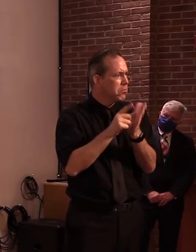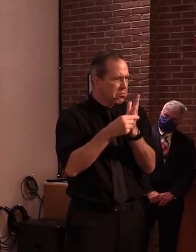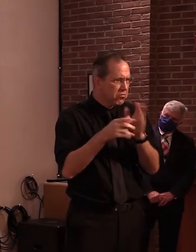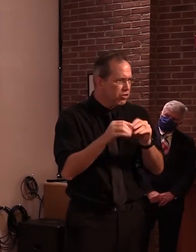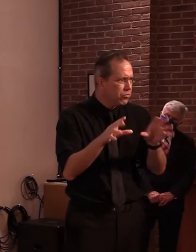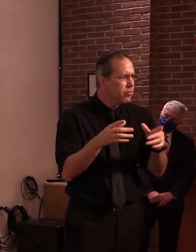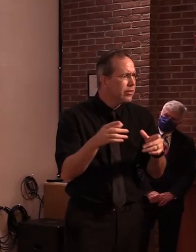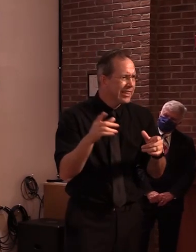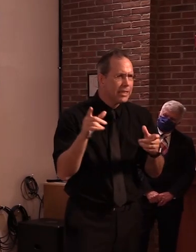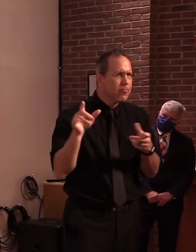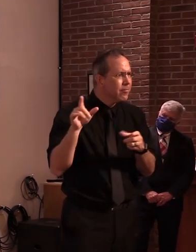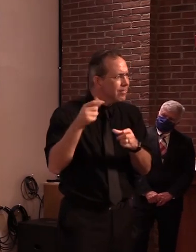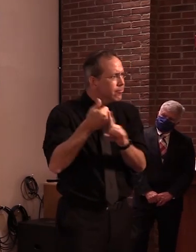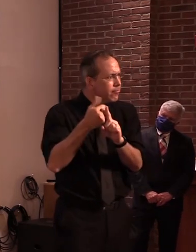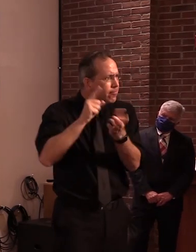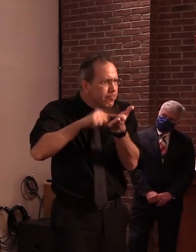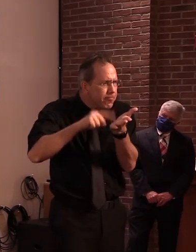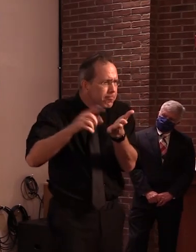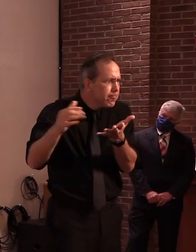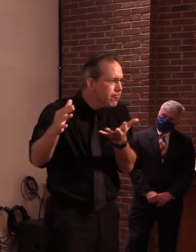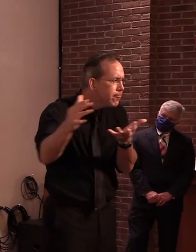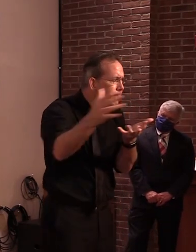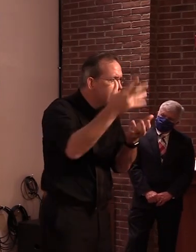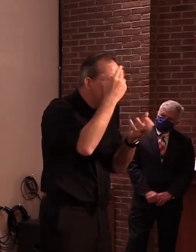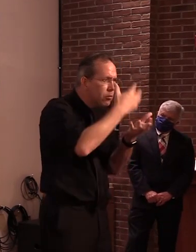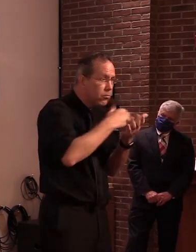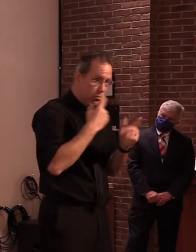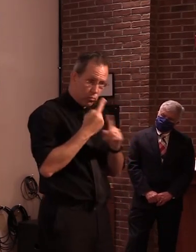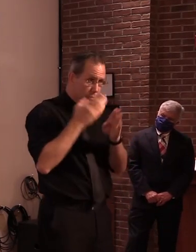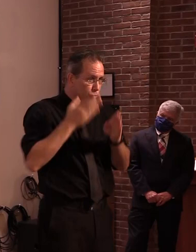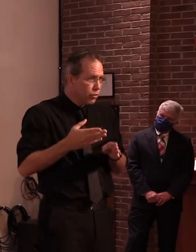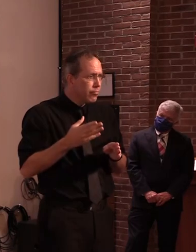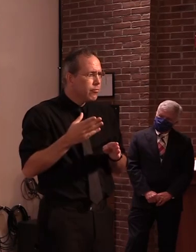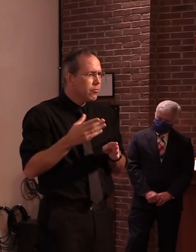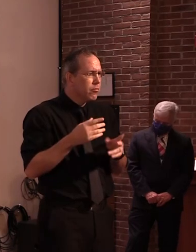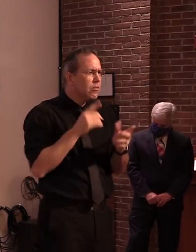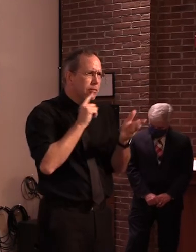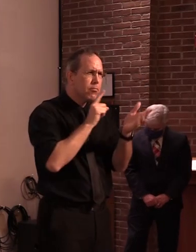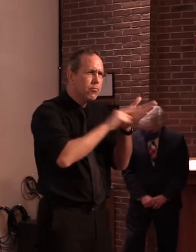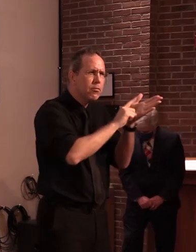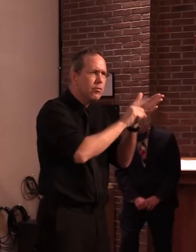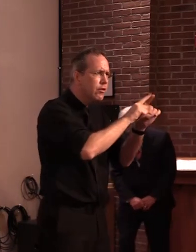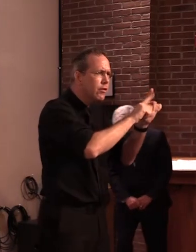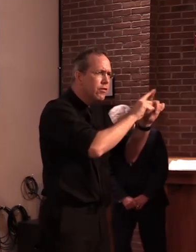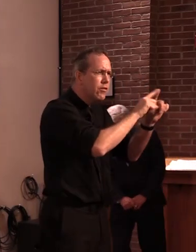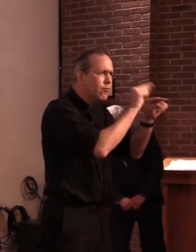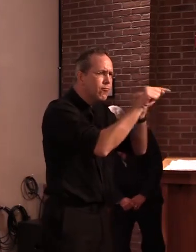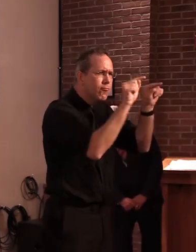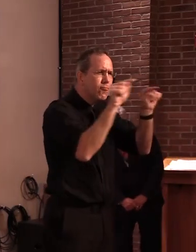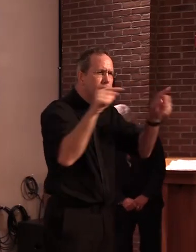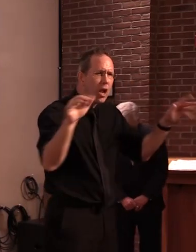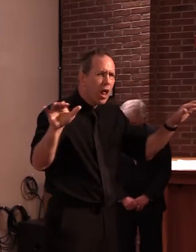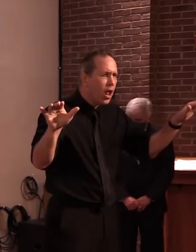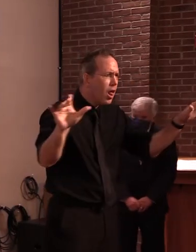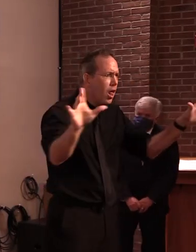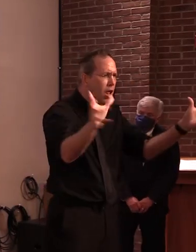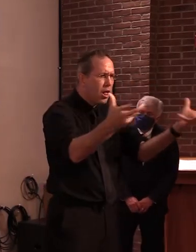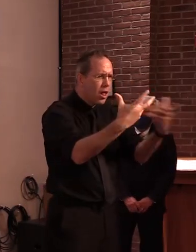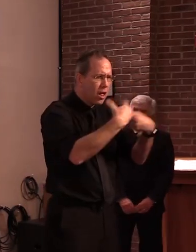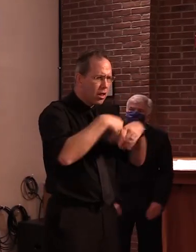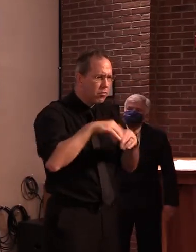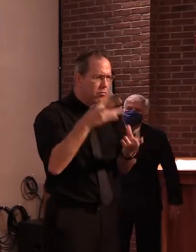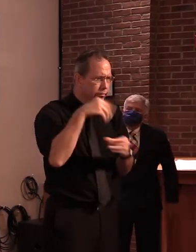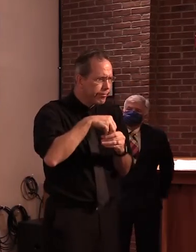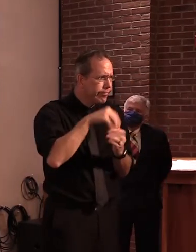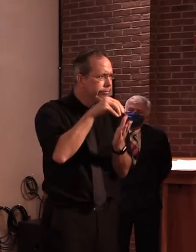been one person vetting this, it's been vetted by a large number. And by the entire, if I could expand it,